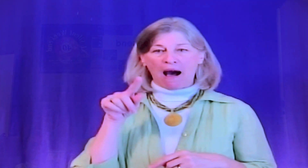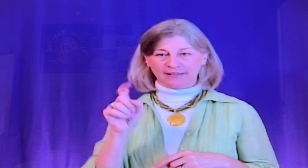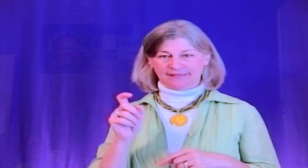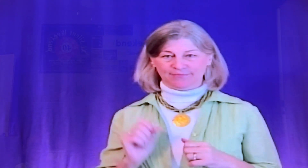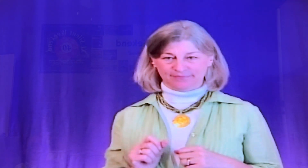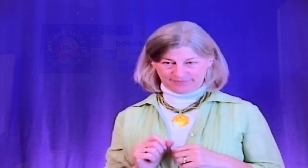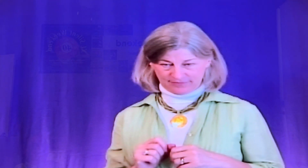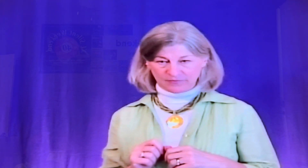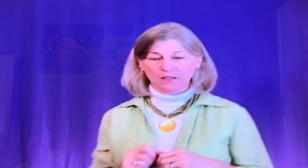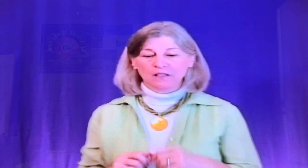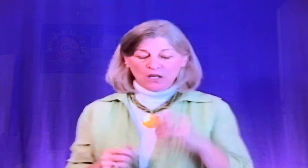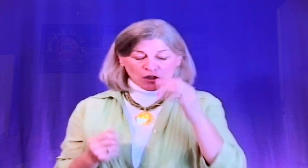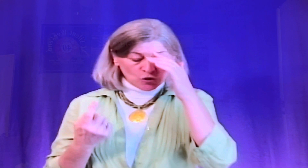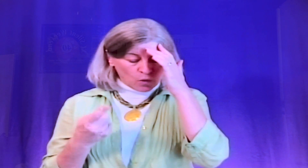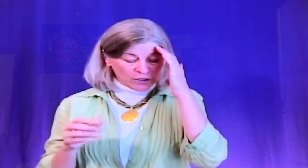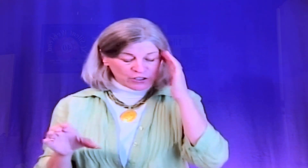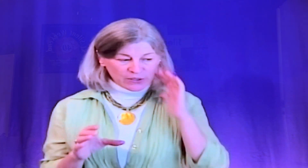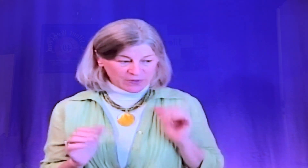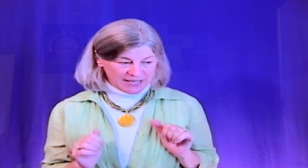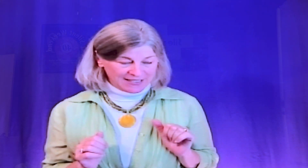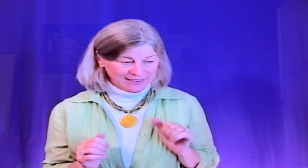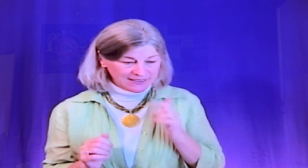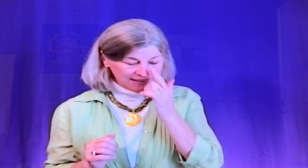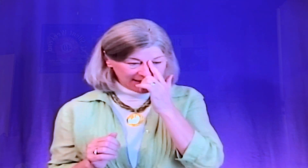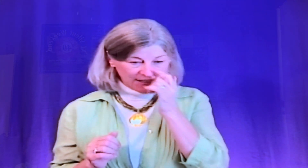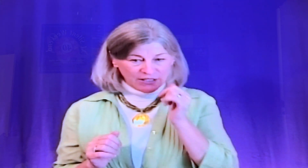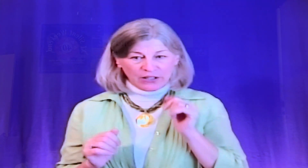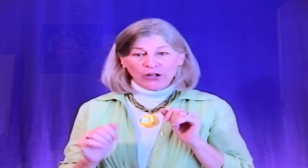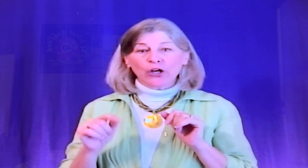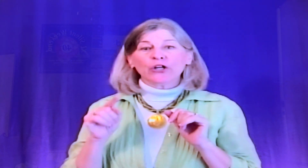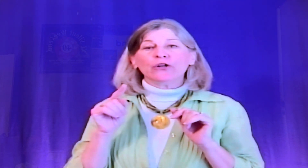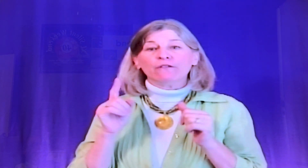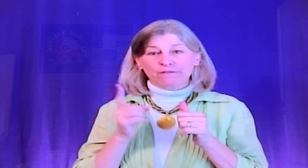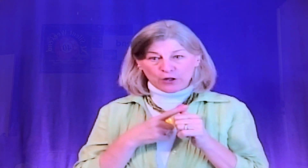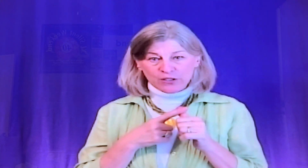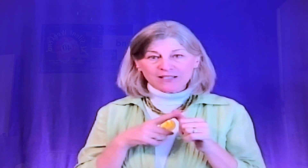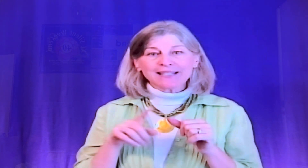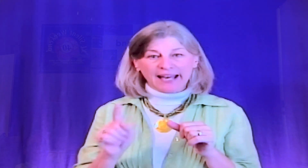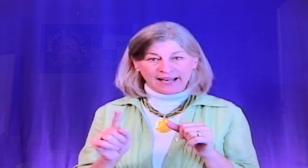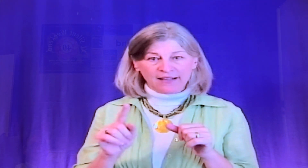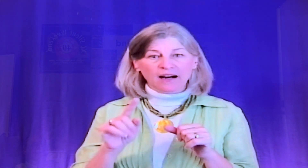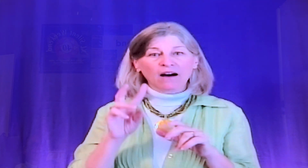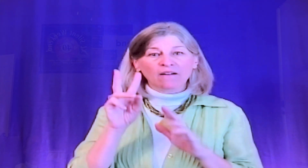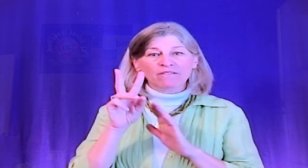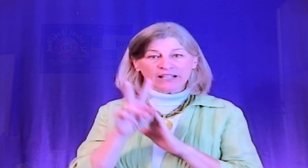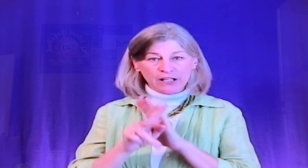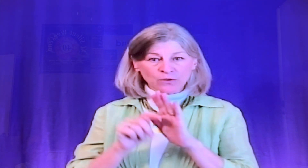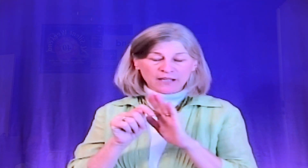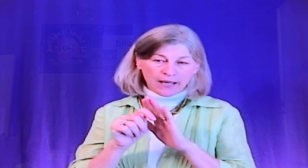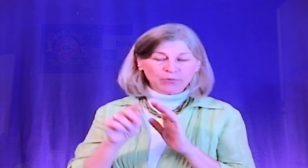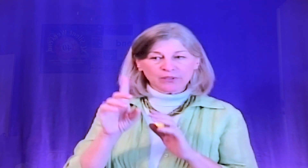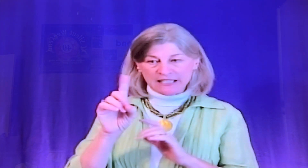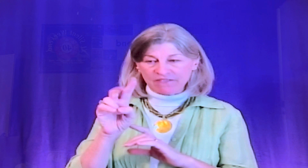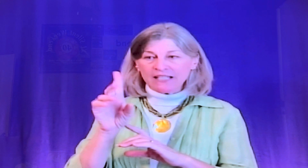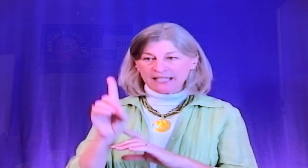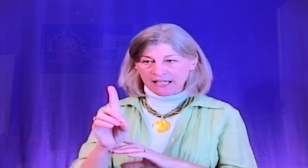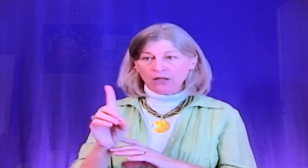box. So what you do is, you first get a videotape or a DVD with